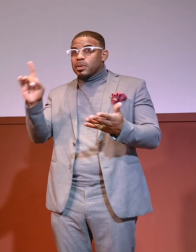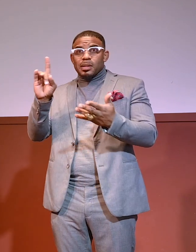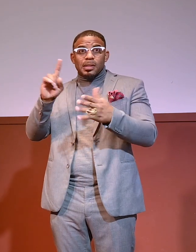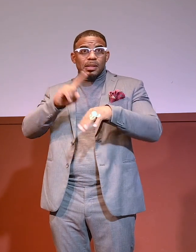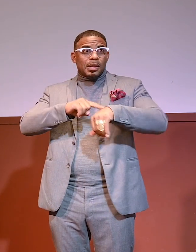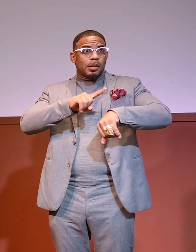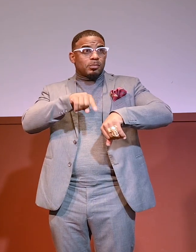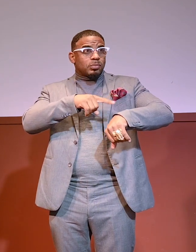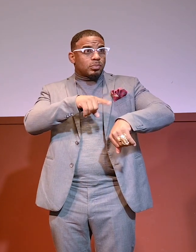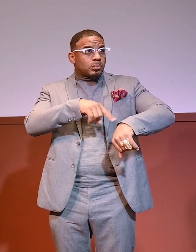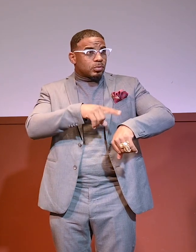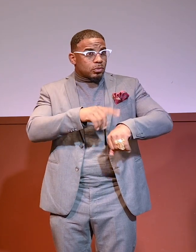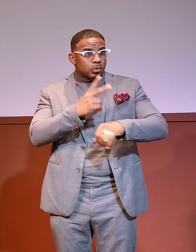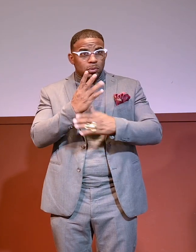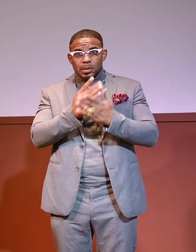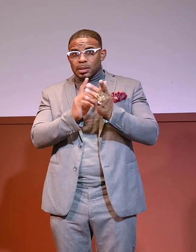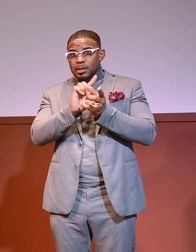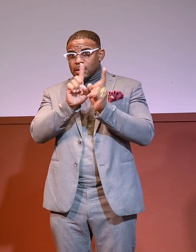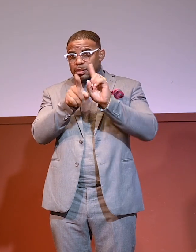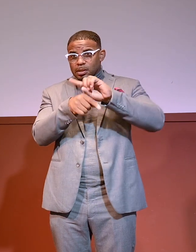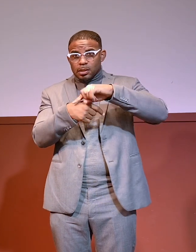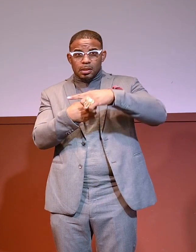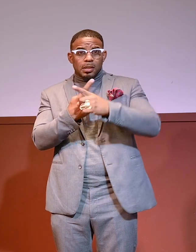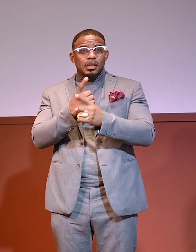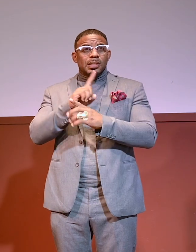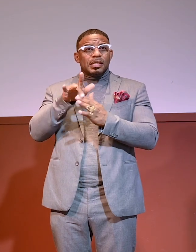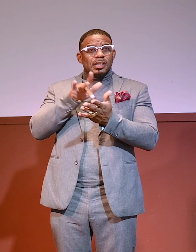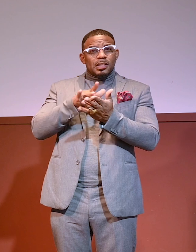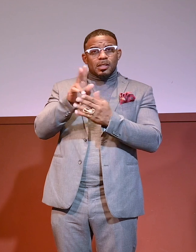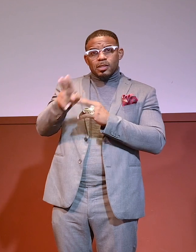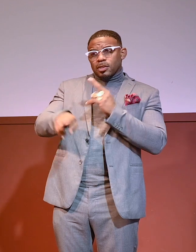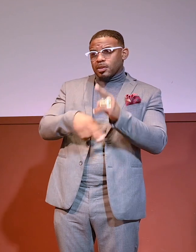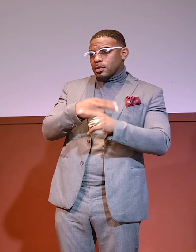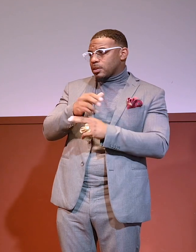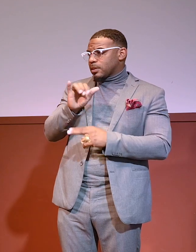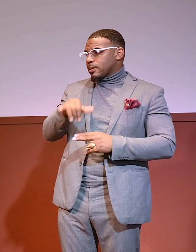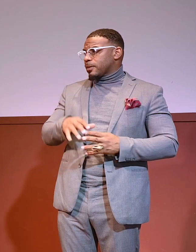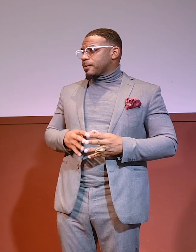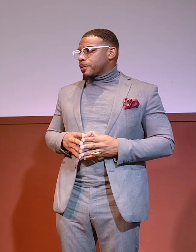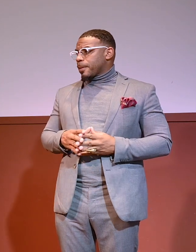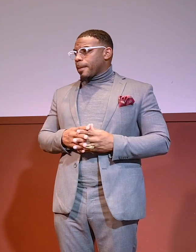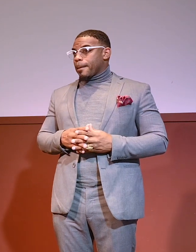clock ticks, two hands circling the center of the universe, another endless minutes.